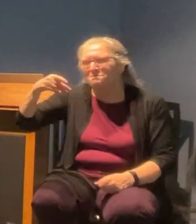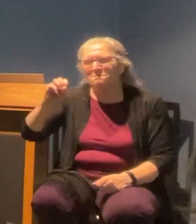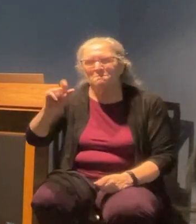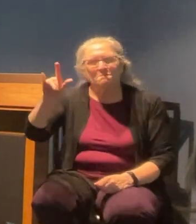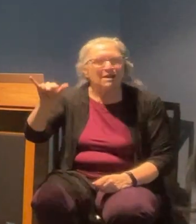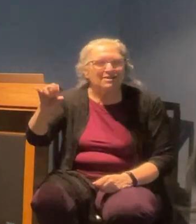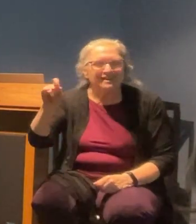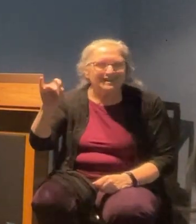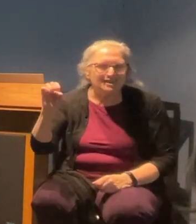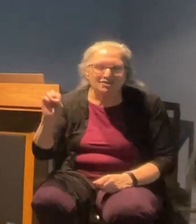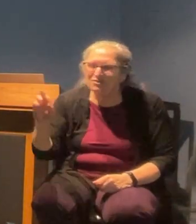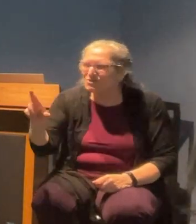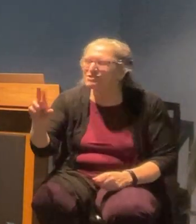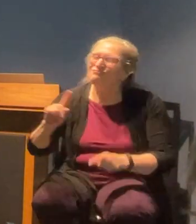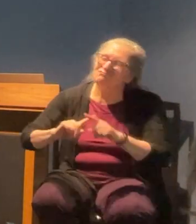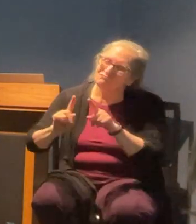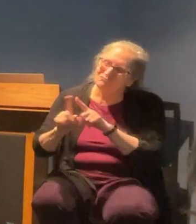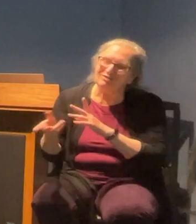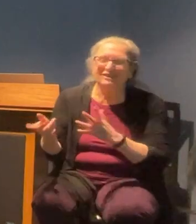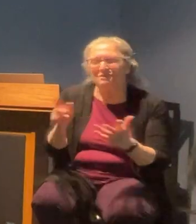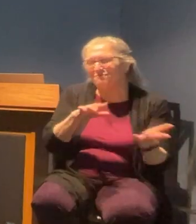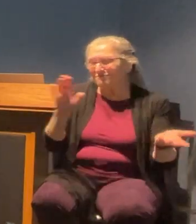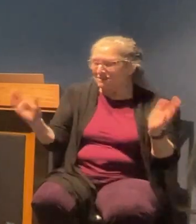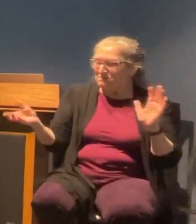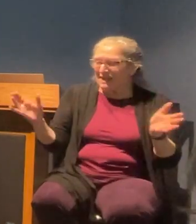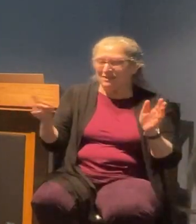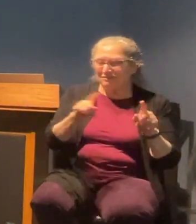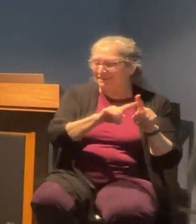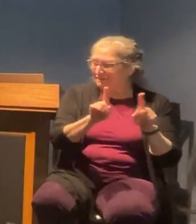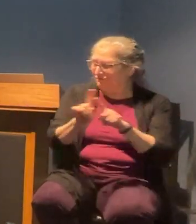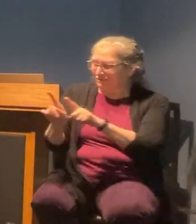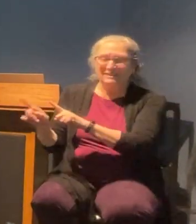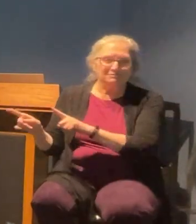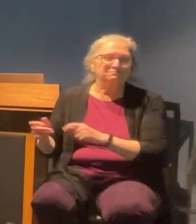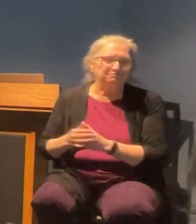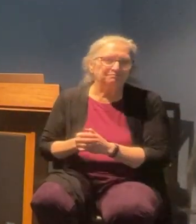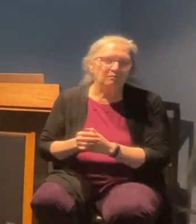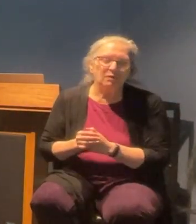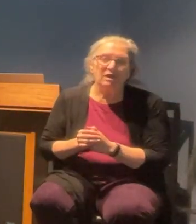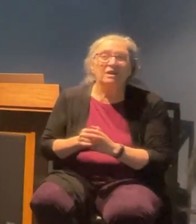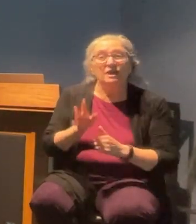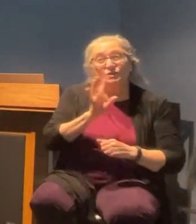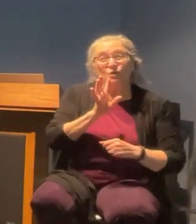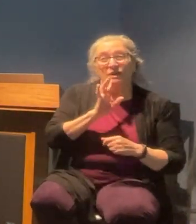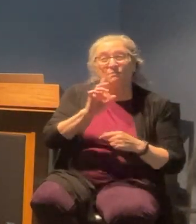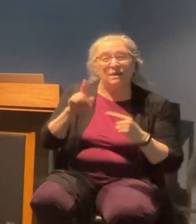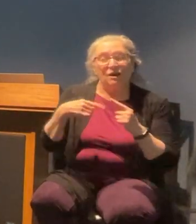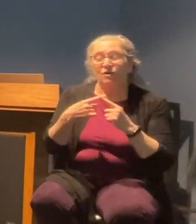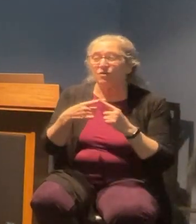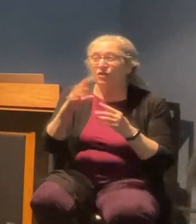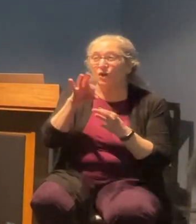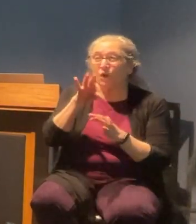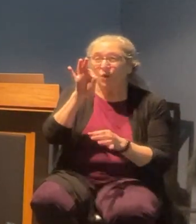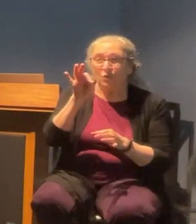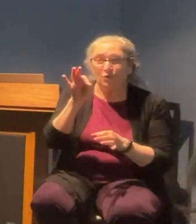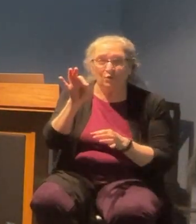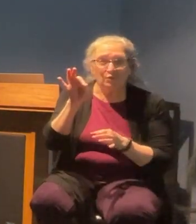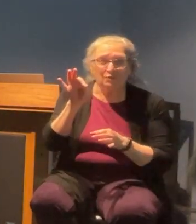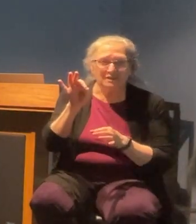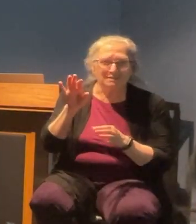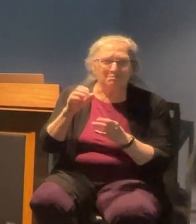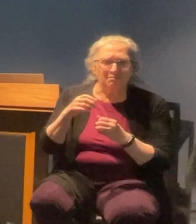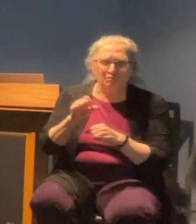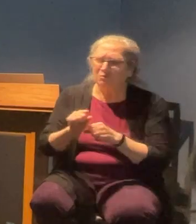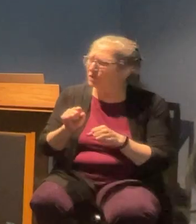to kind of reflect what there is. And just talking about the ghost work thing, something I didn't plan